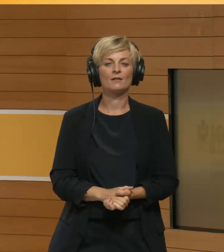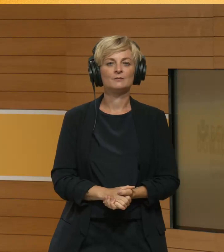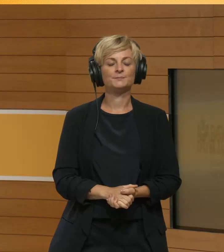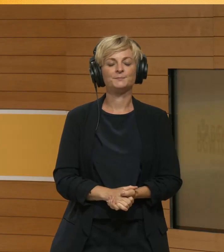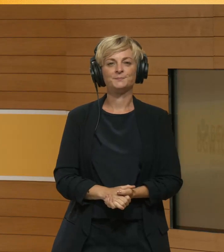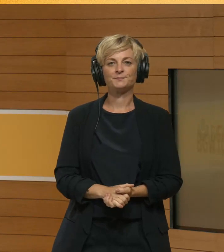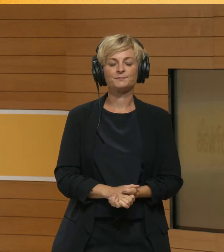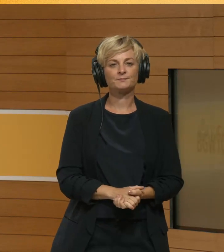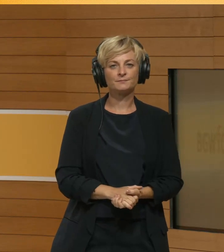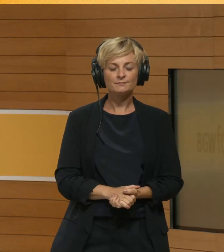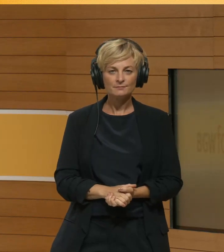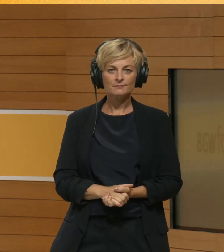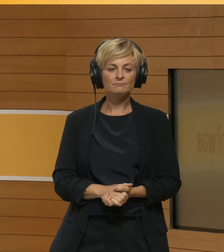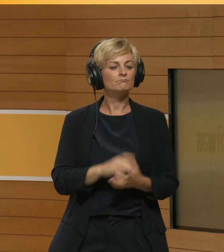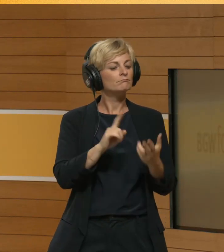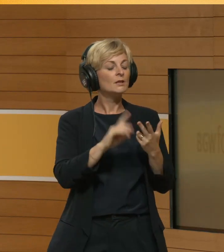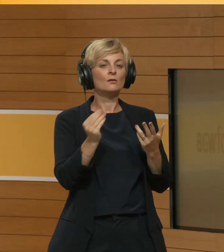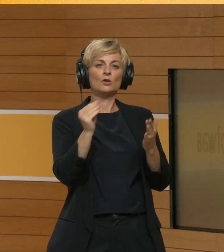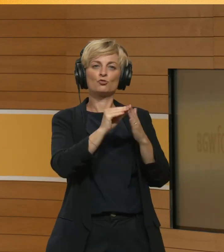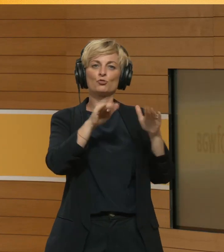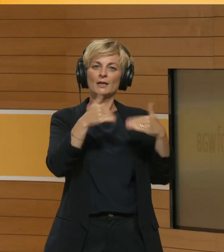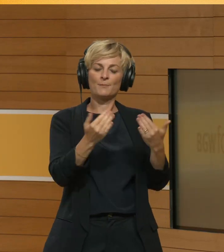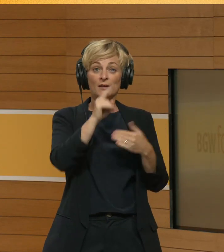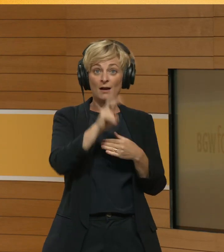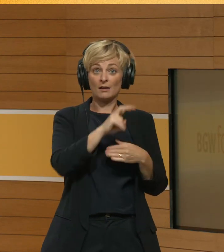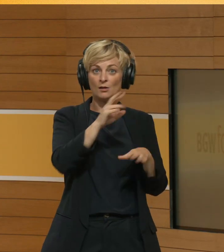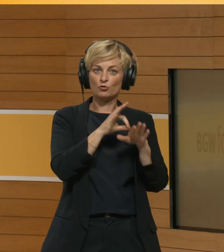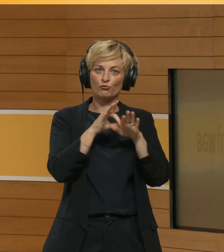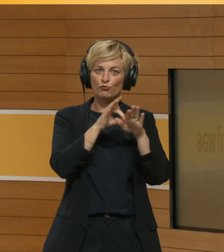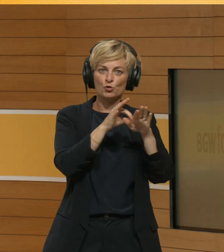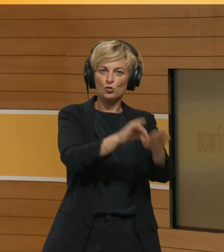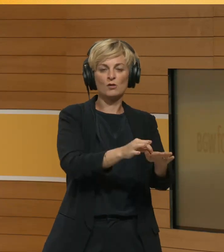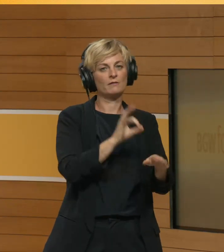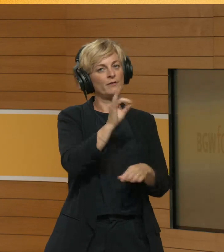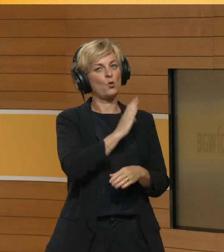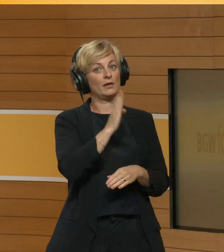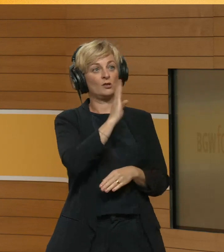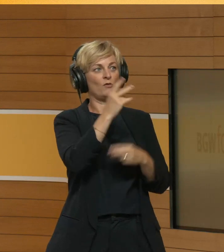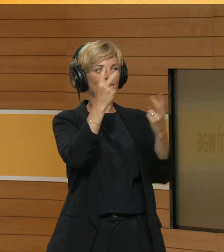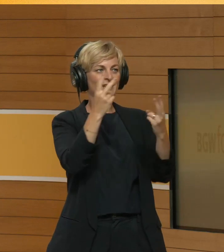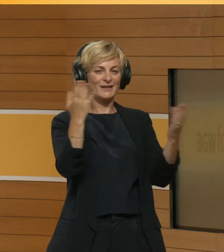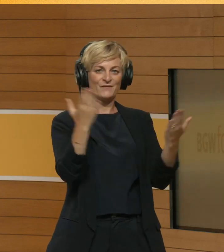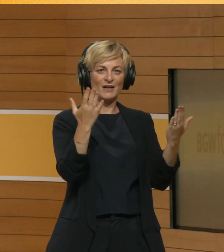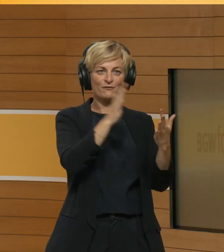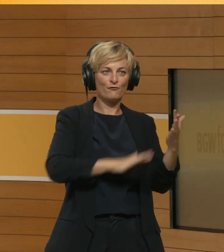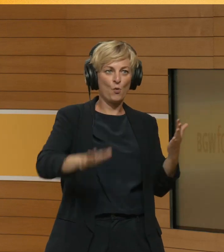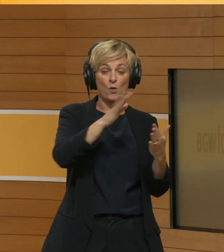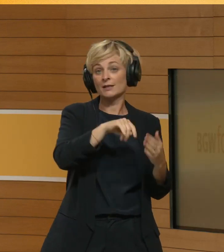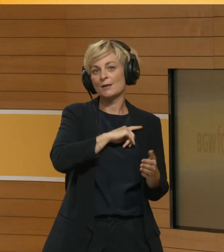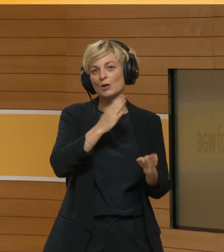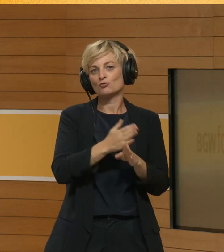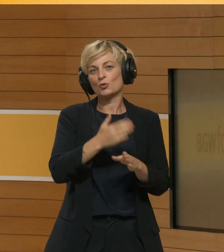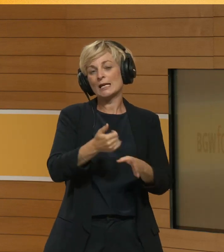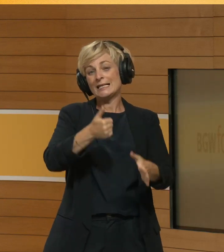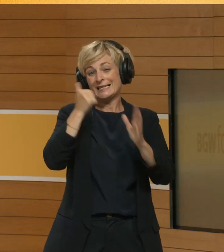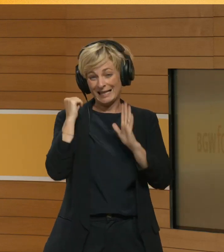hospital, which is very, very important for orientation. Even me, as I'm there for 6 years at Bergmannstrost, and I